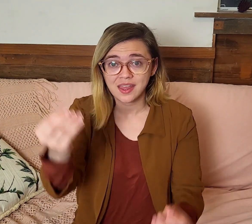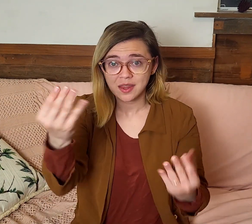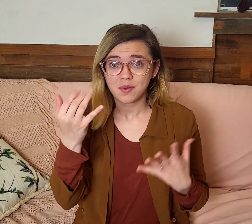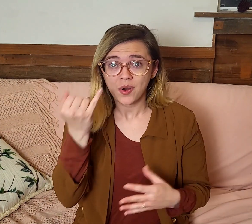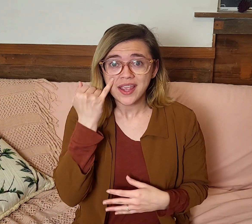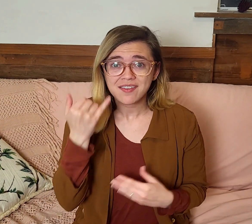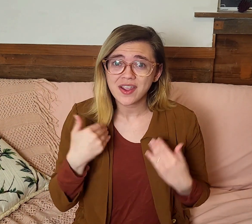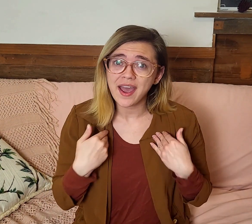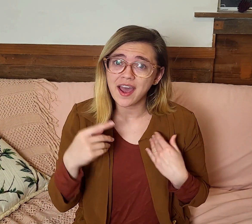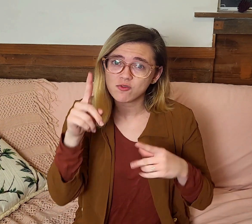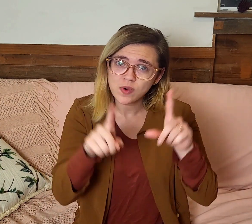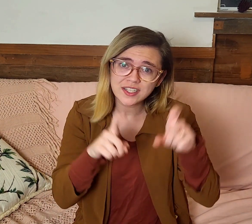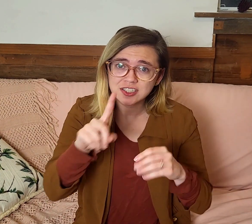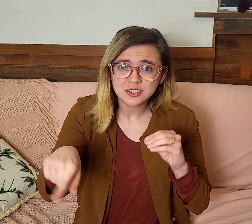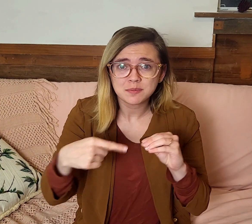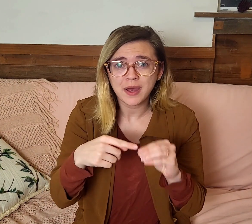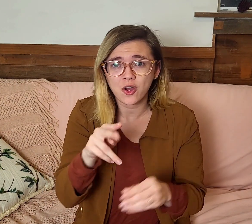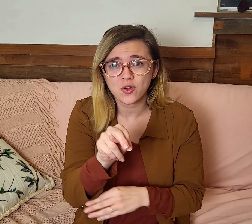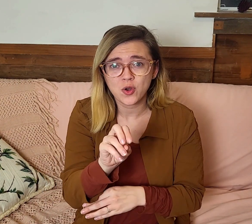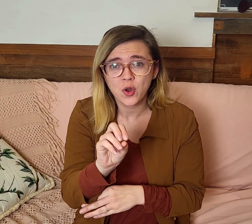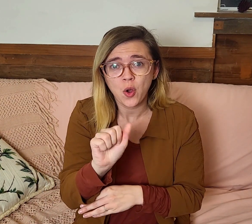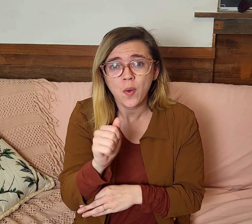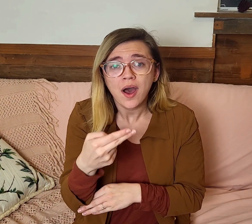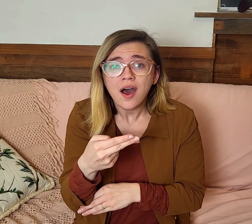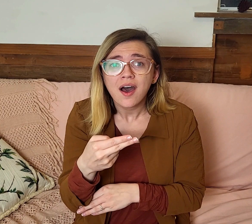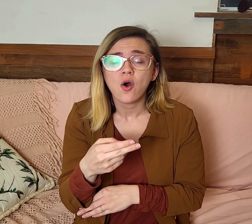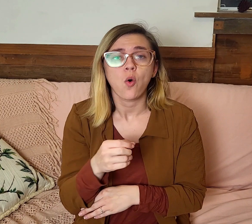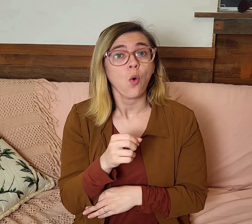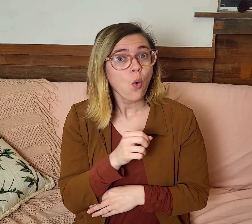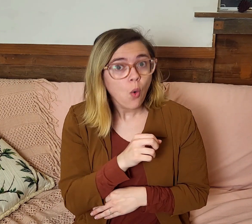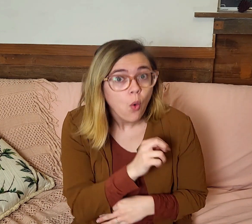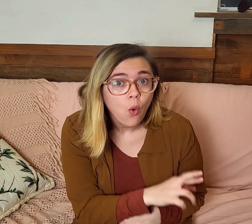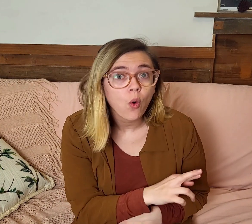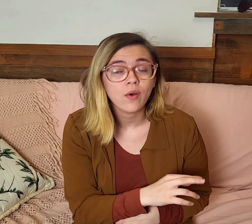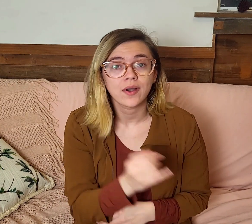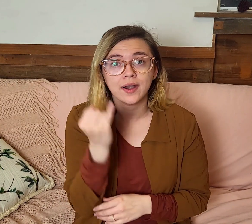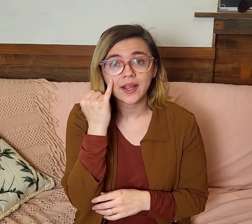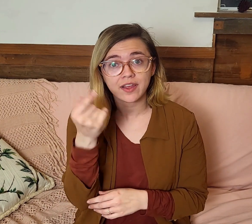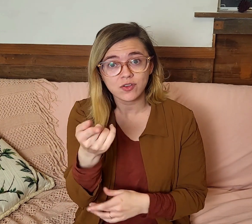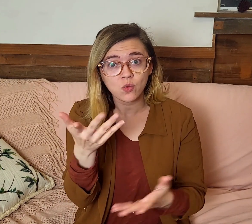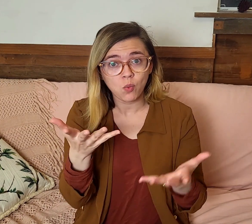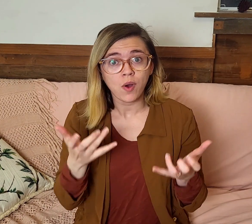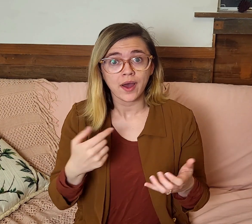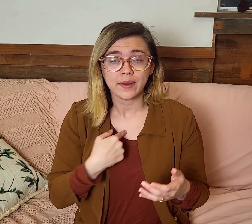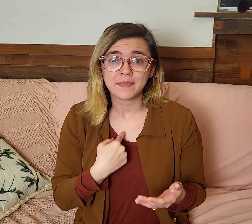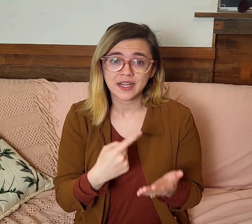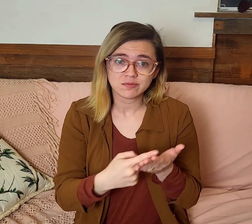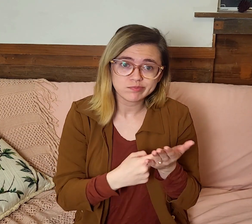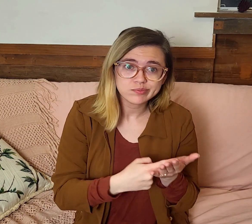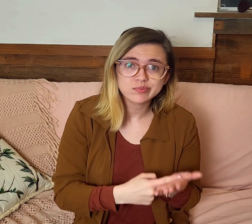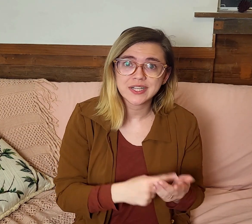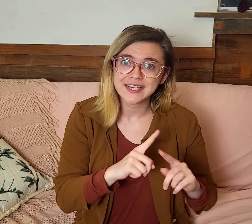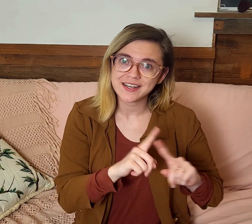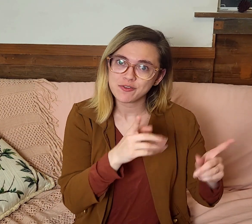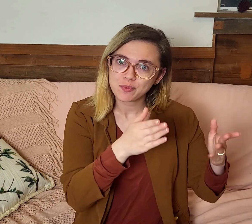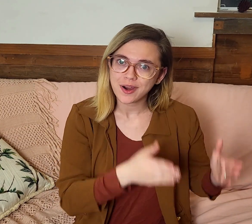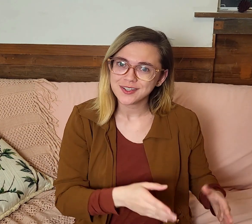watching. Let me know if you have any questions about Noah, or if you want me to discuss